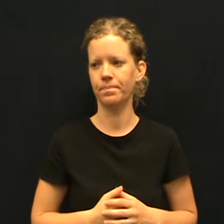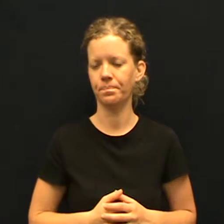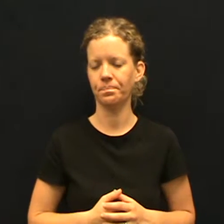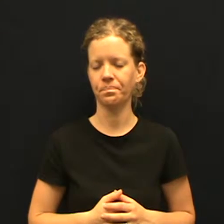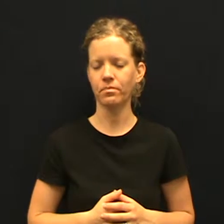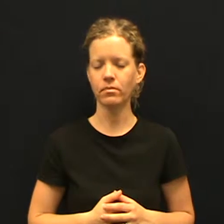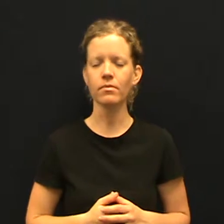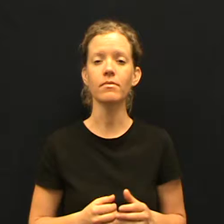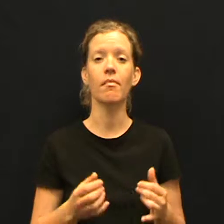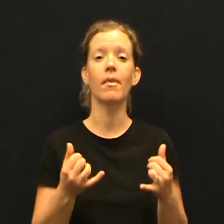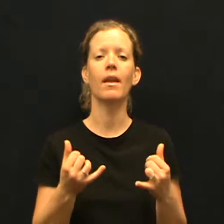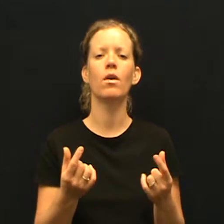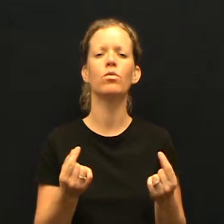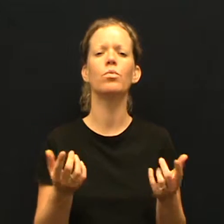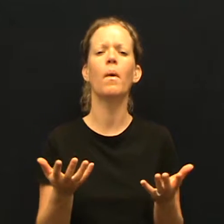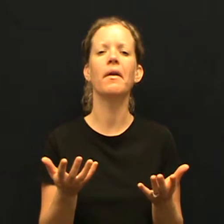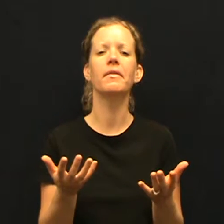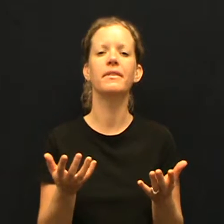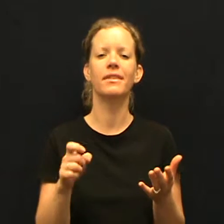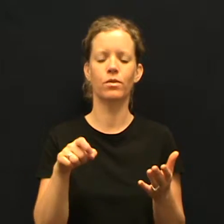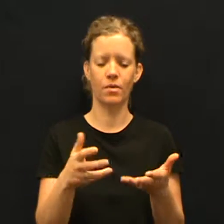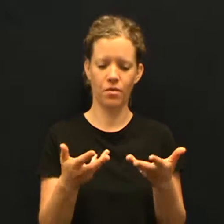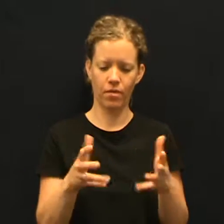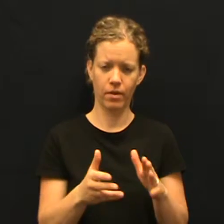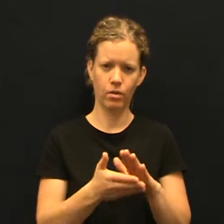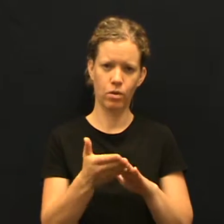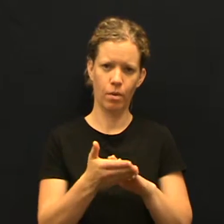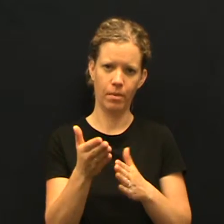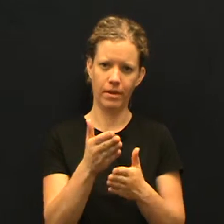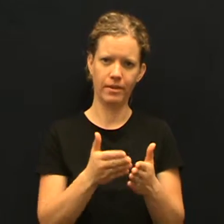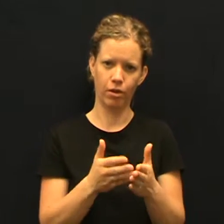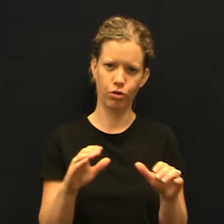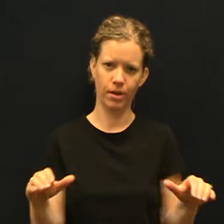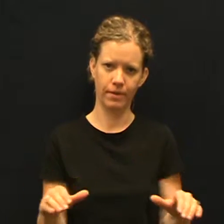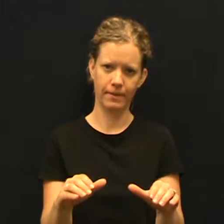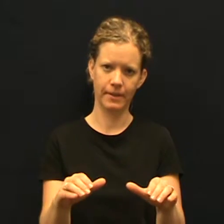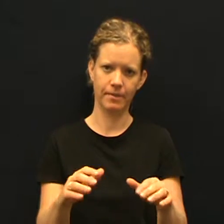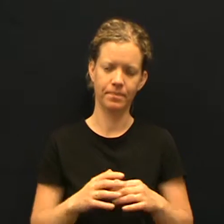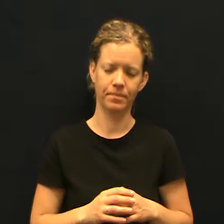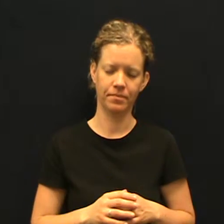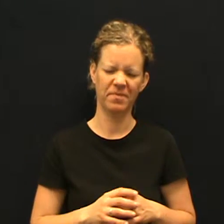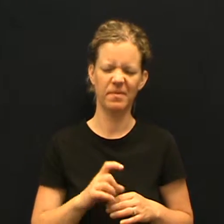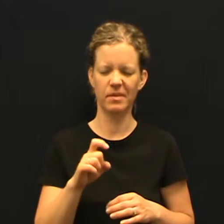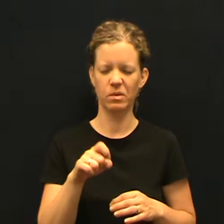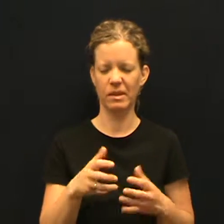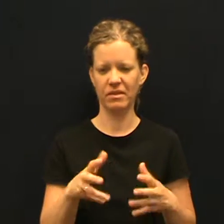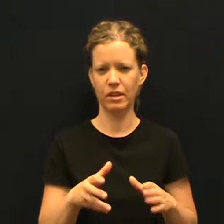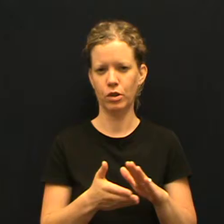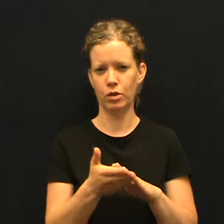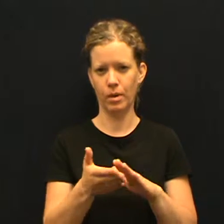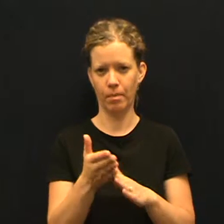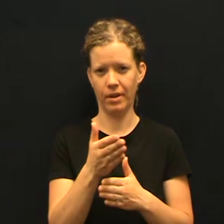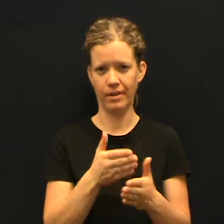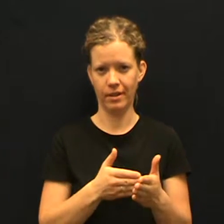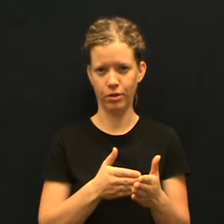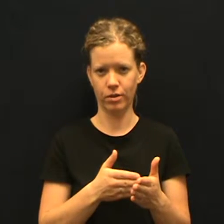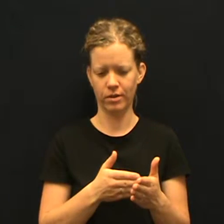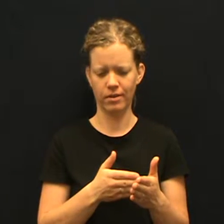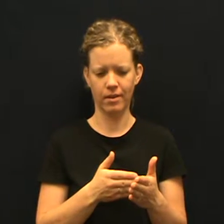have to finish this operating section activity, this operating section construction by analyzing each of